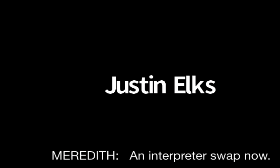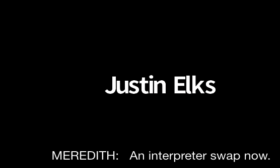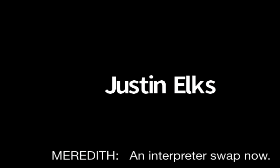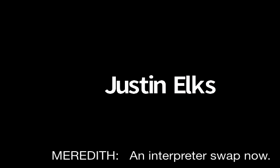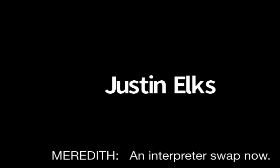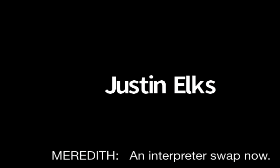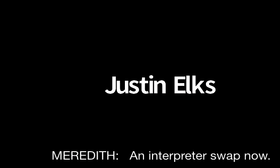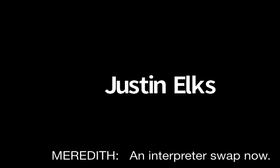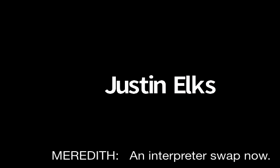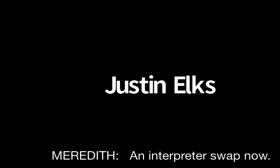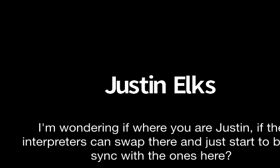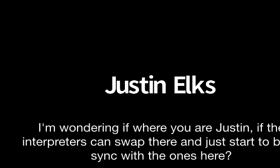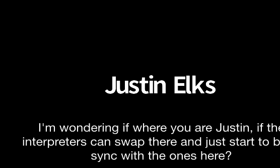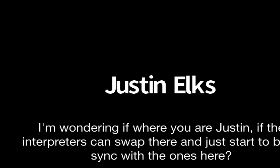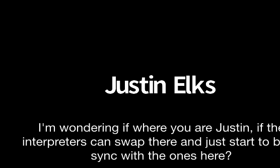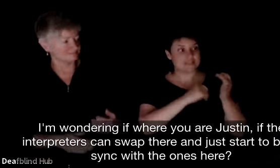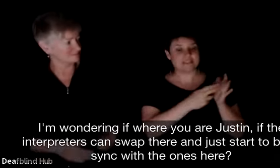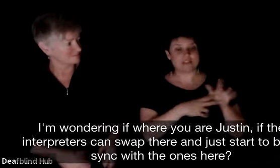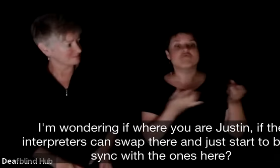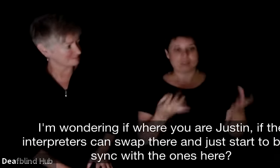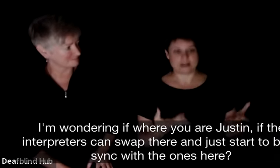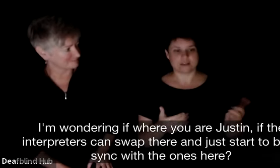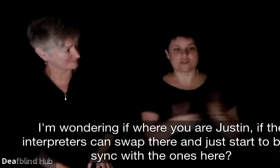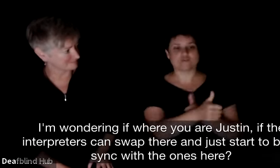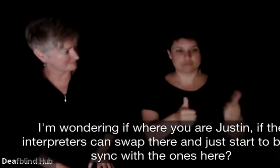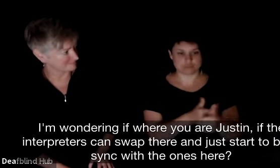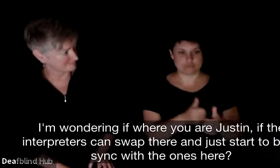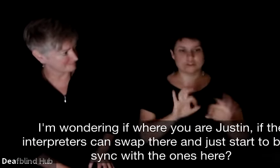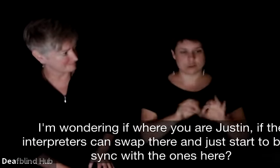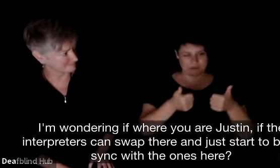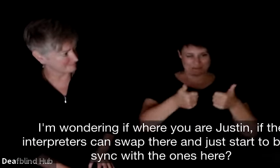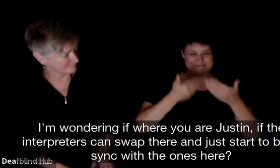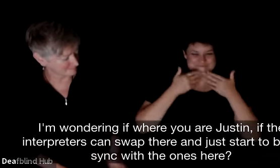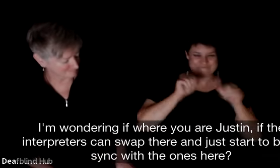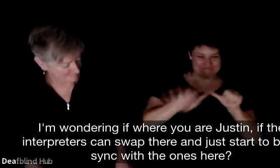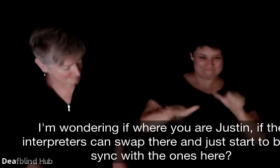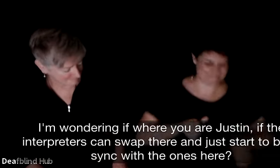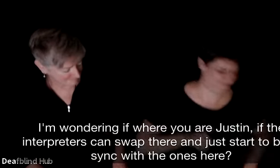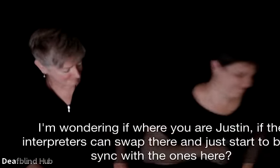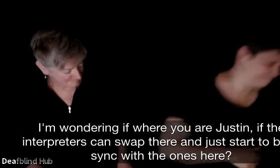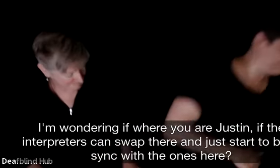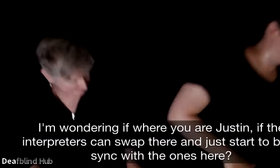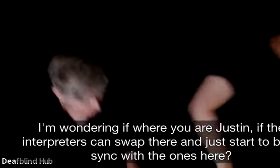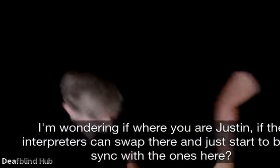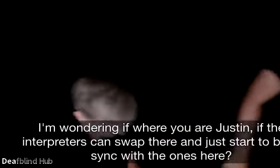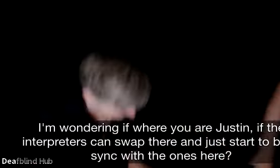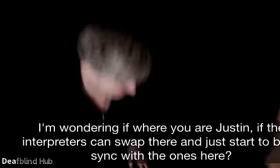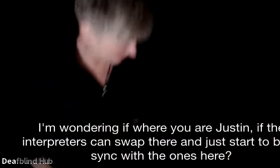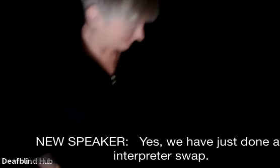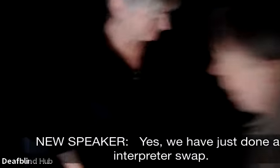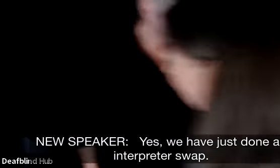Yes, we're ready. We've just done an interpreter swap. Great. Okay. Okay. So any